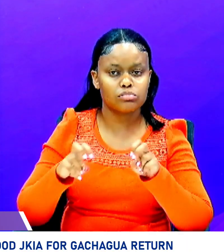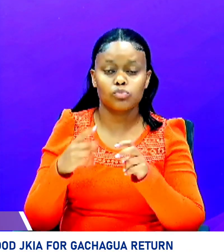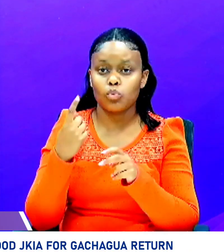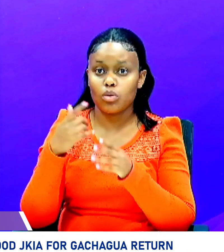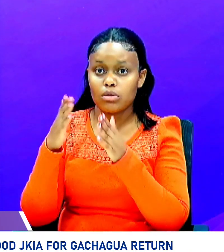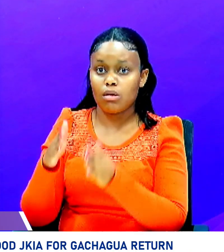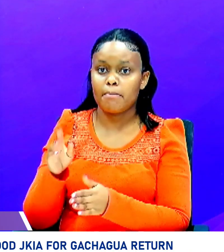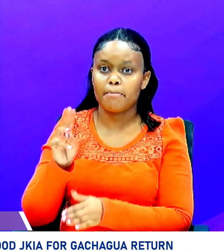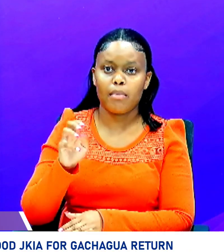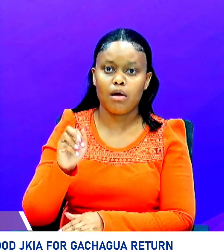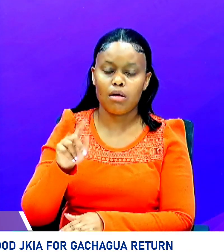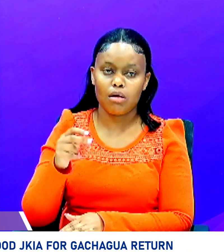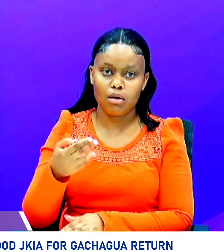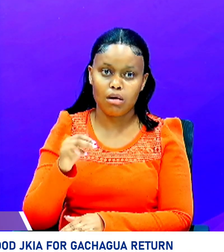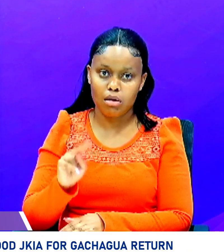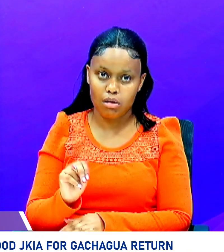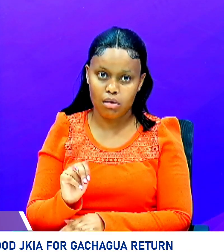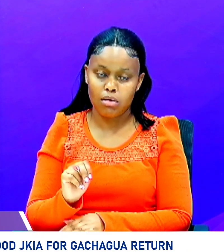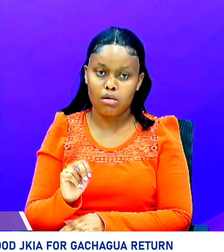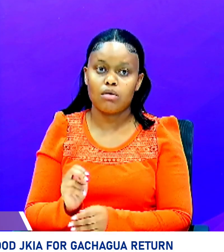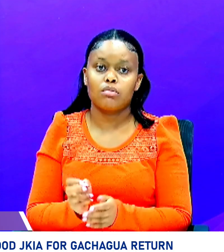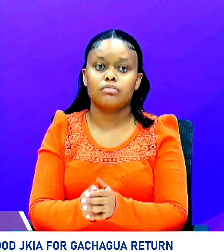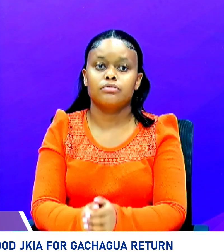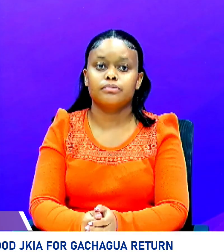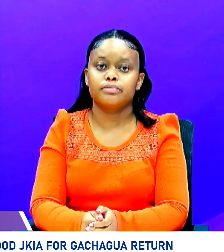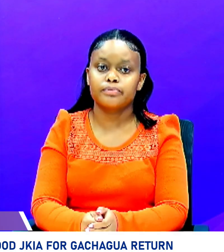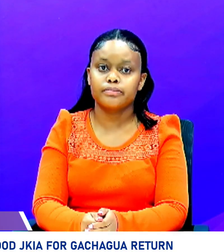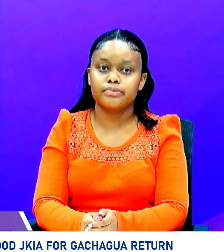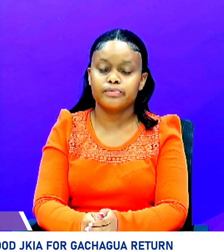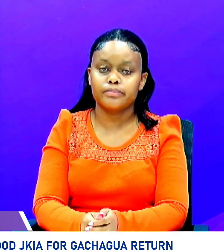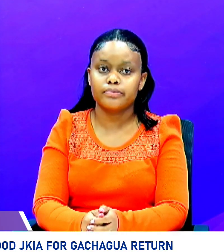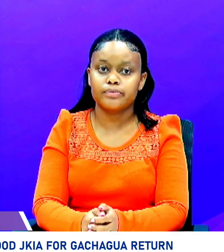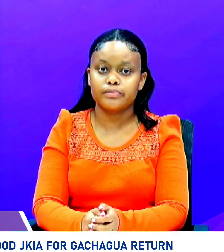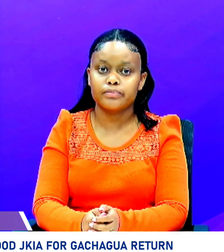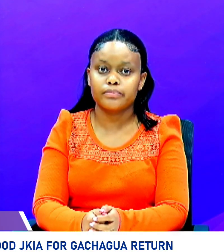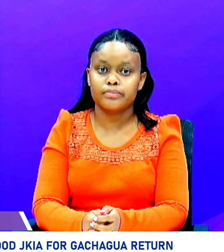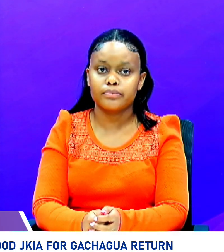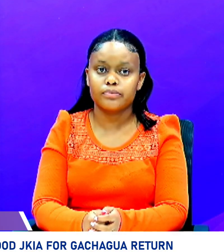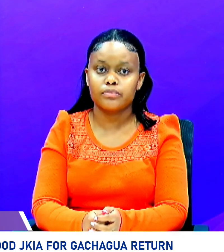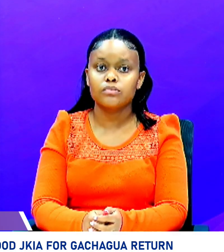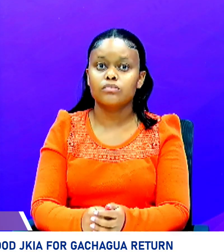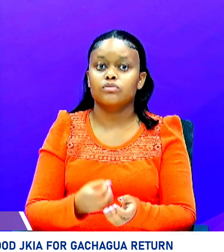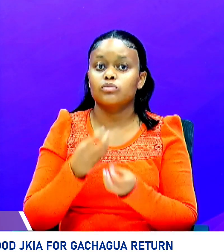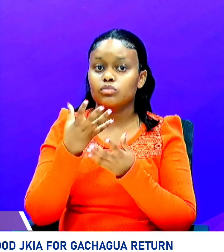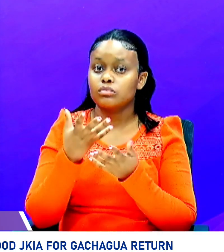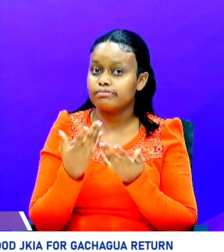led by the Directorate of Criminal Investigations Homicide